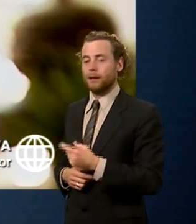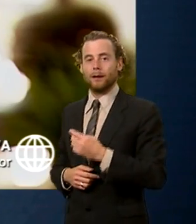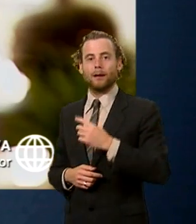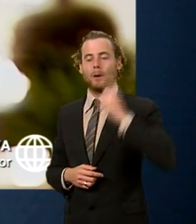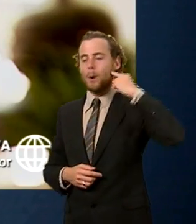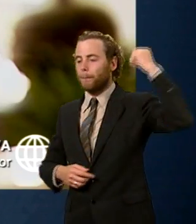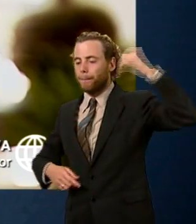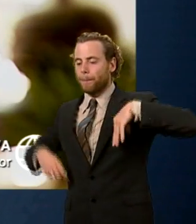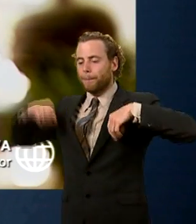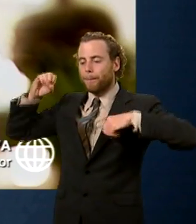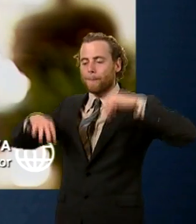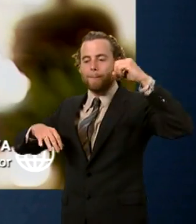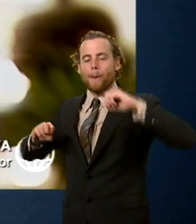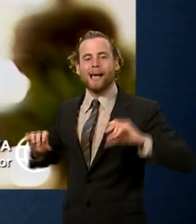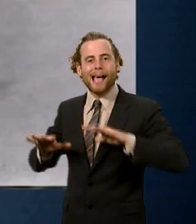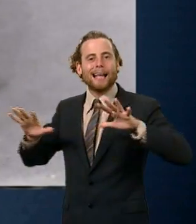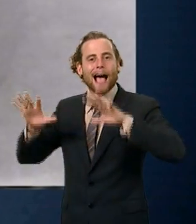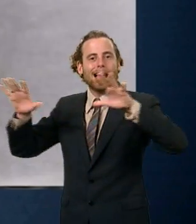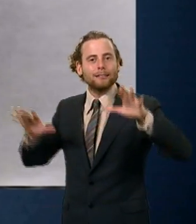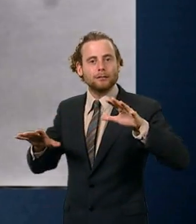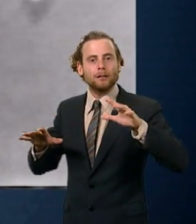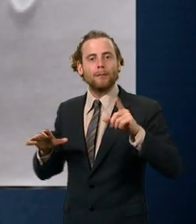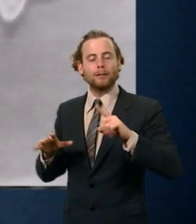sound bombs start to be thrown from everywhere.